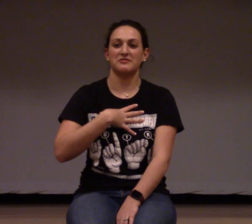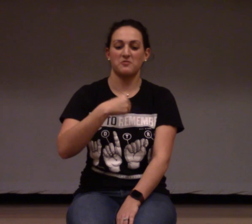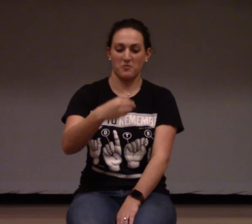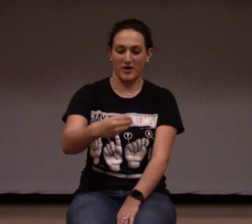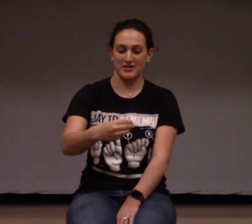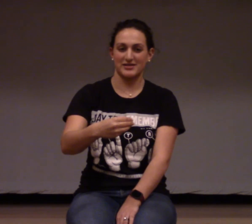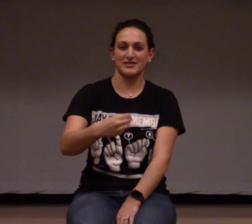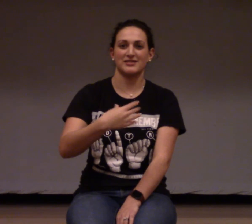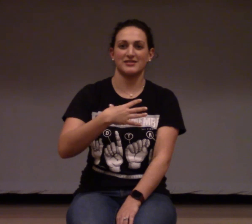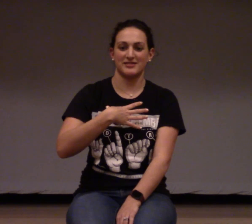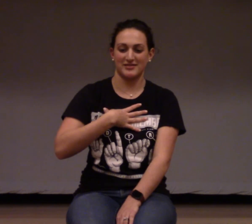White.